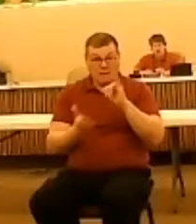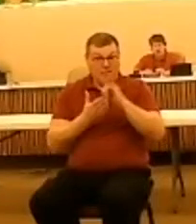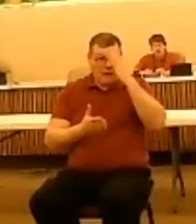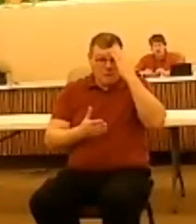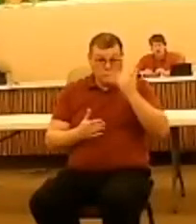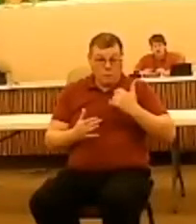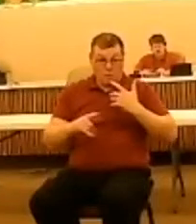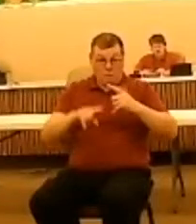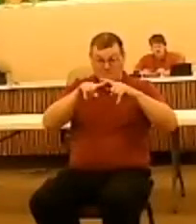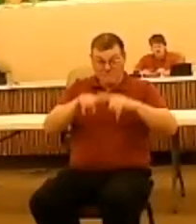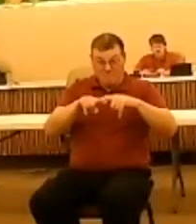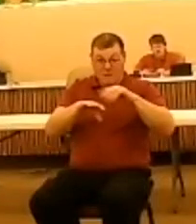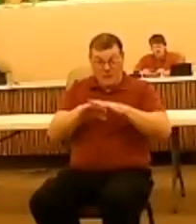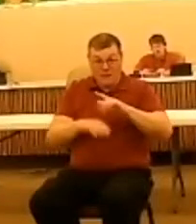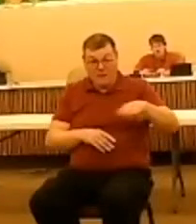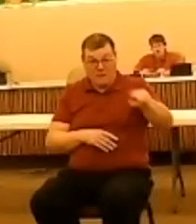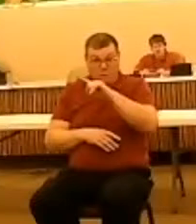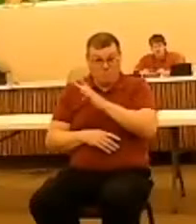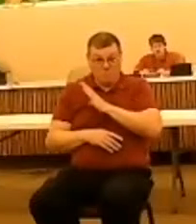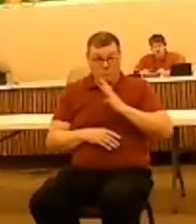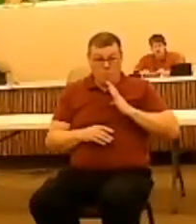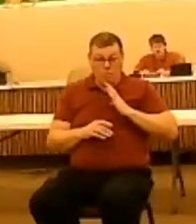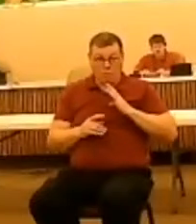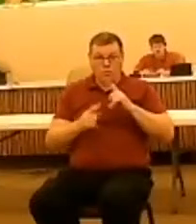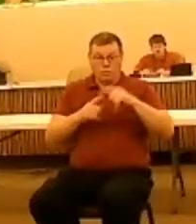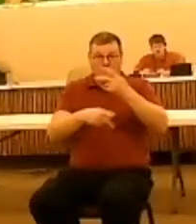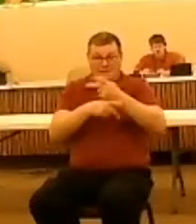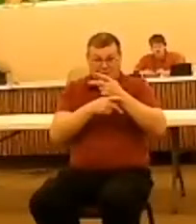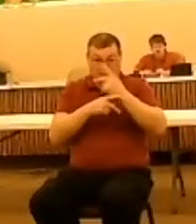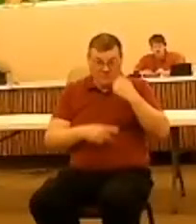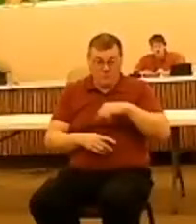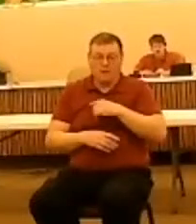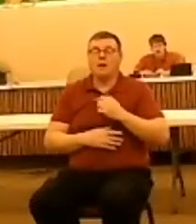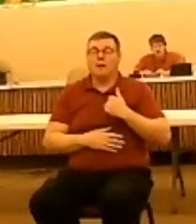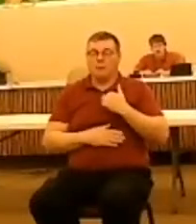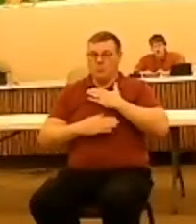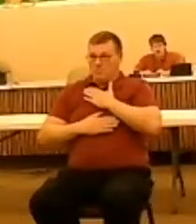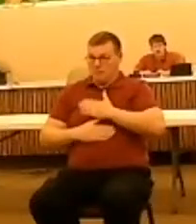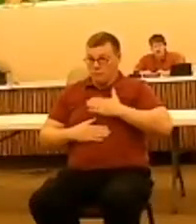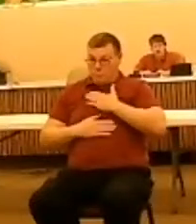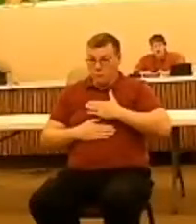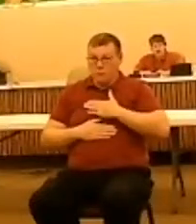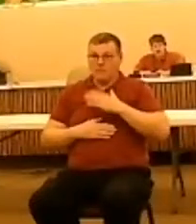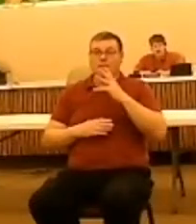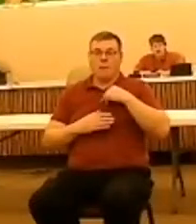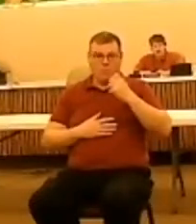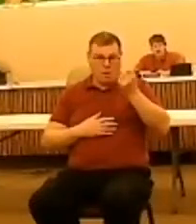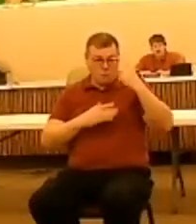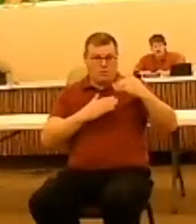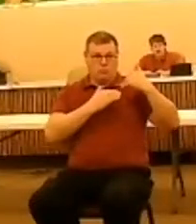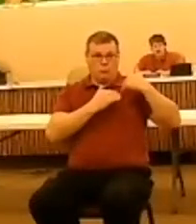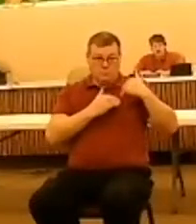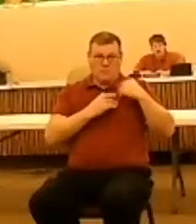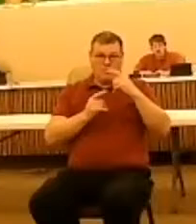care of the situation We for will. all of us. We Thank you. appreciate that and we understand our the